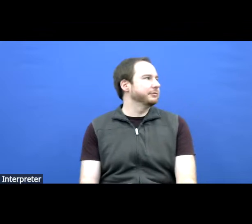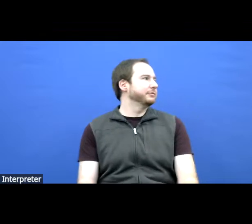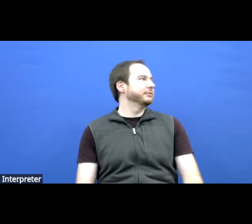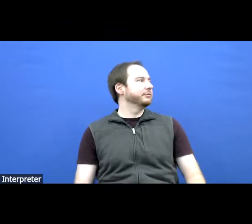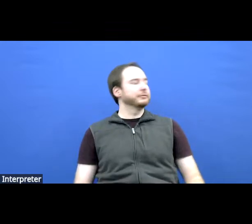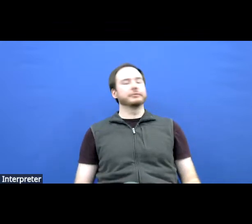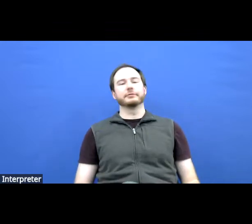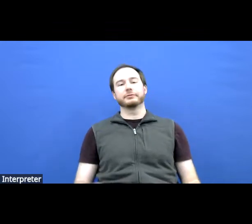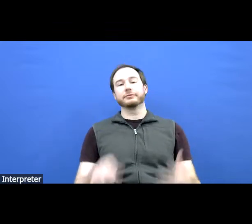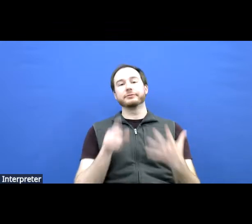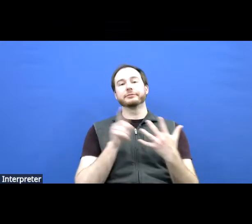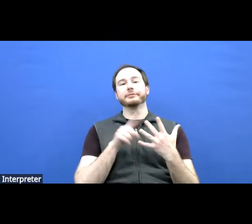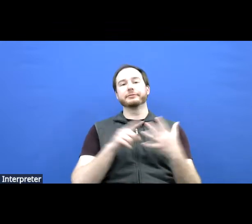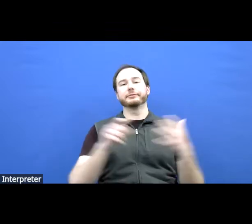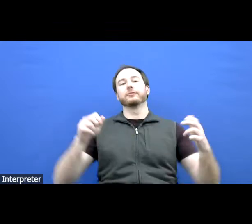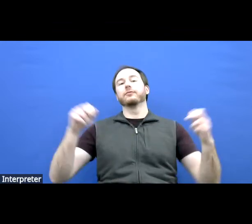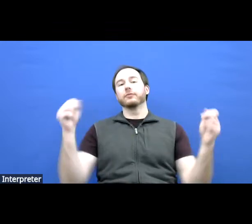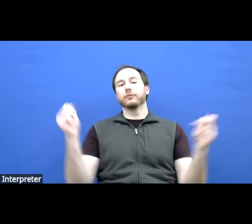All right.